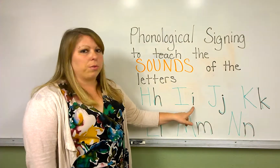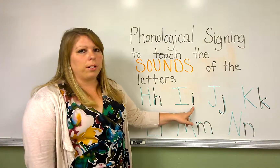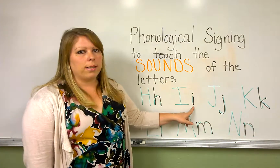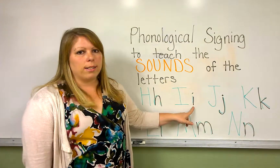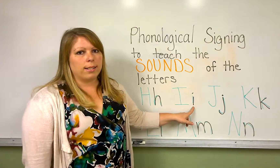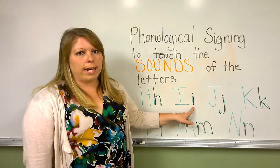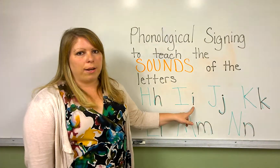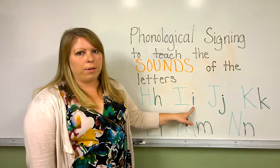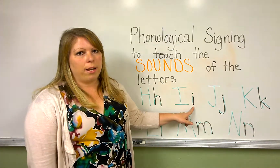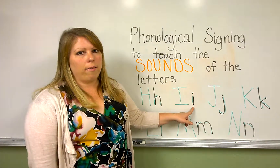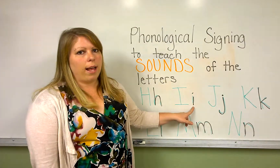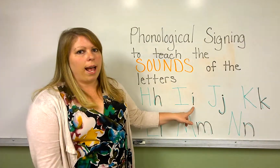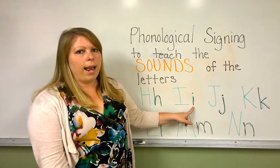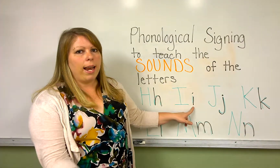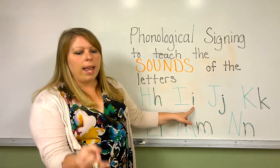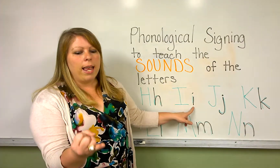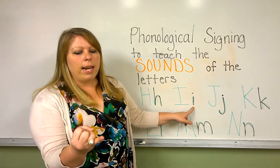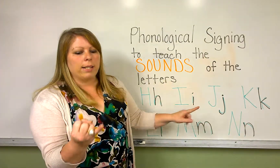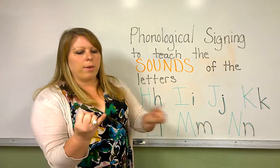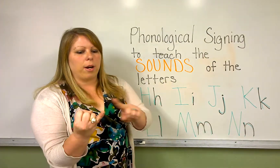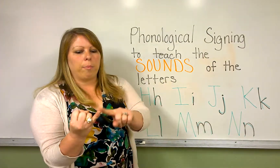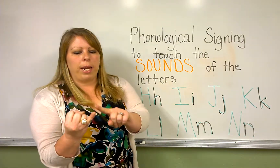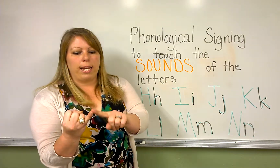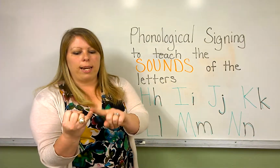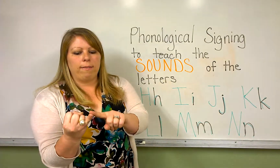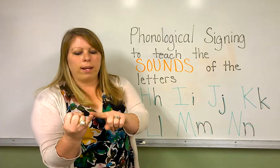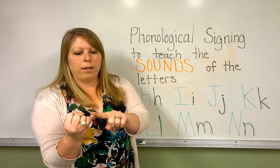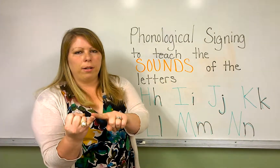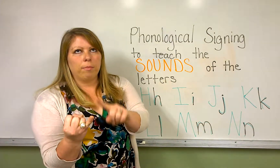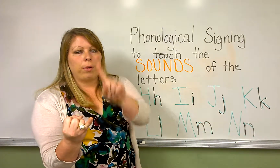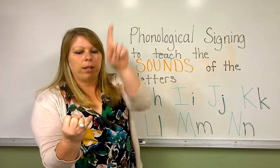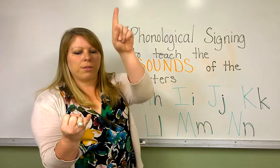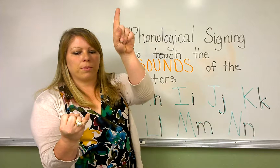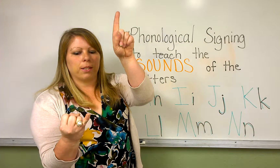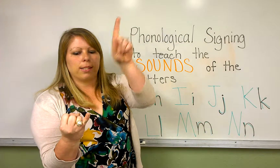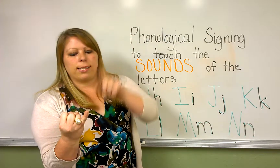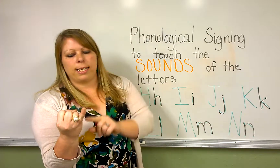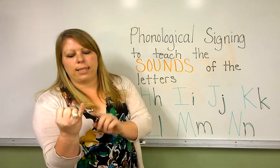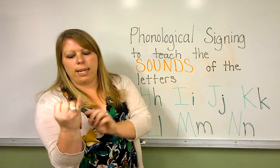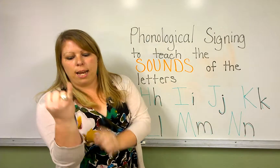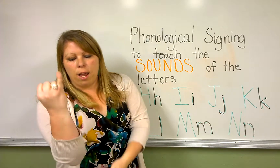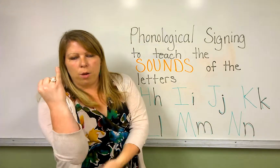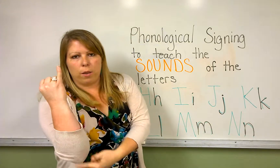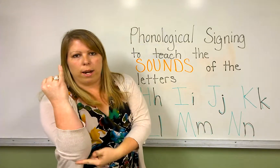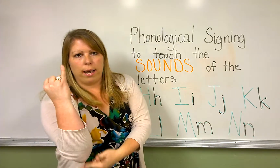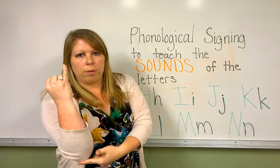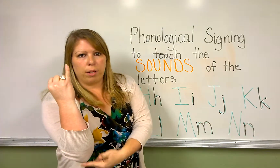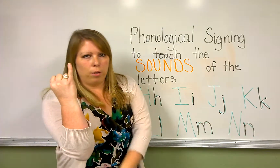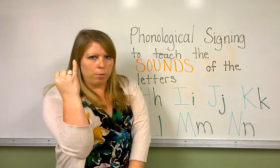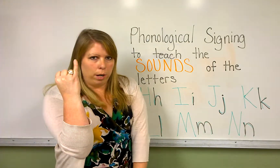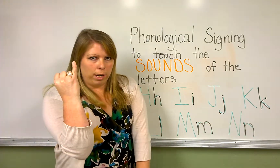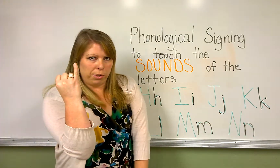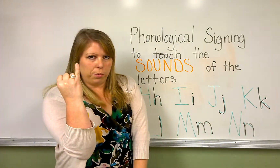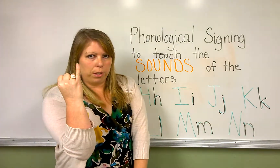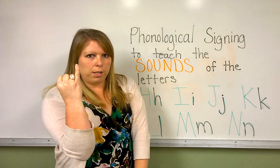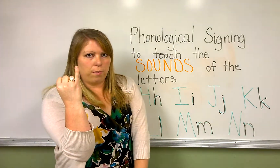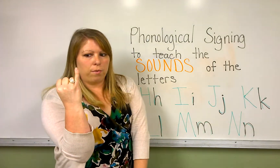short sound of I is with our pinky finger pointed towards the ceiling, with our elbow pointed towards the